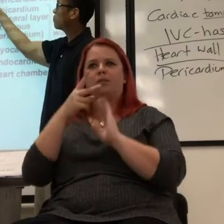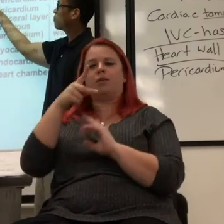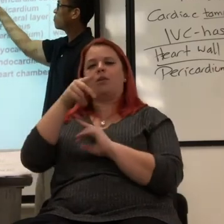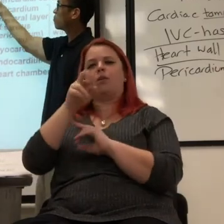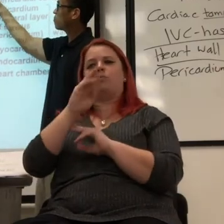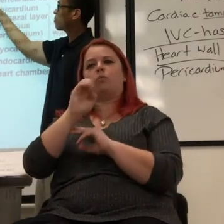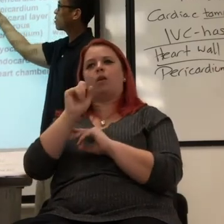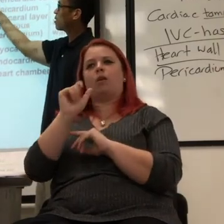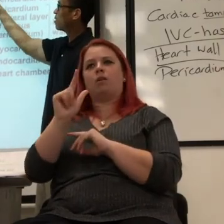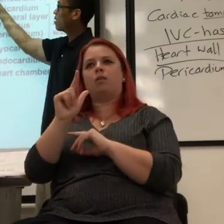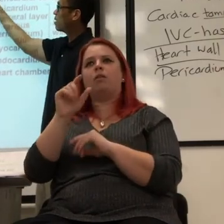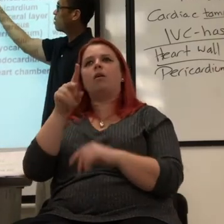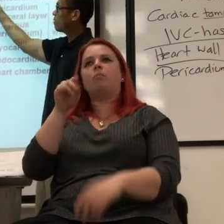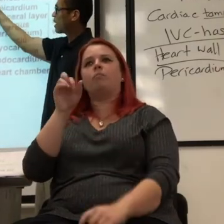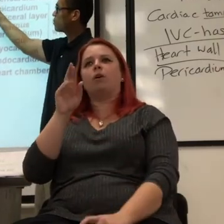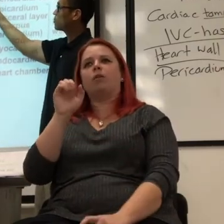pericardium,